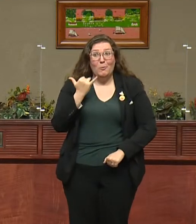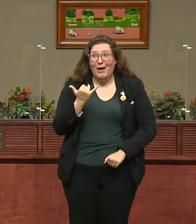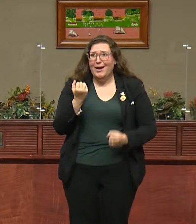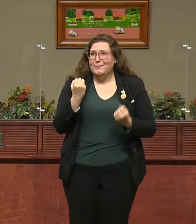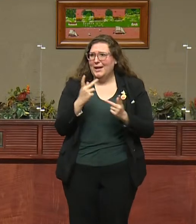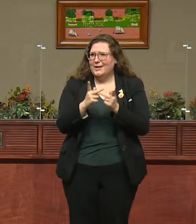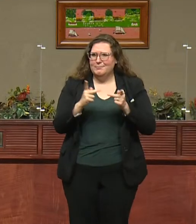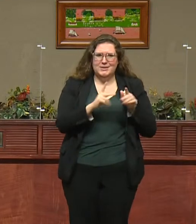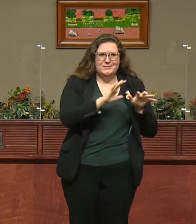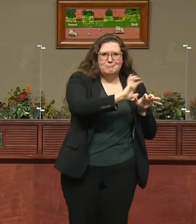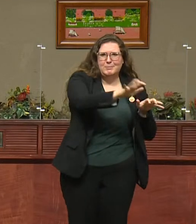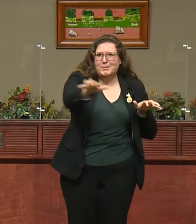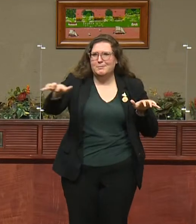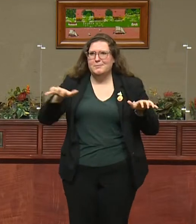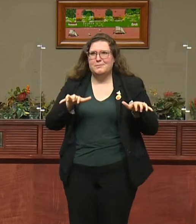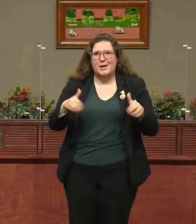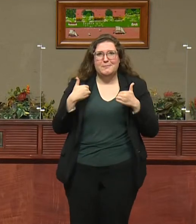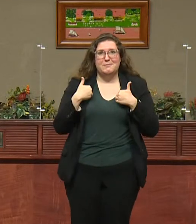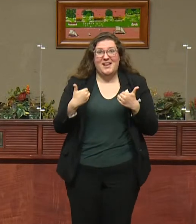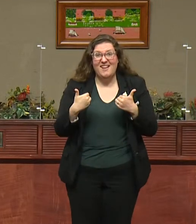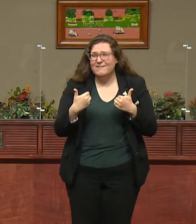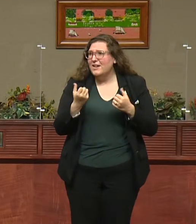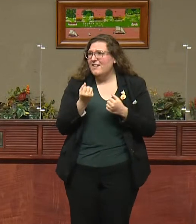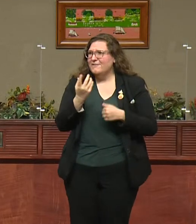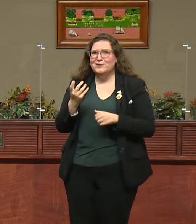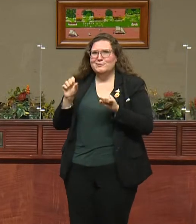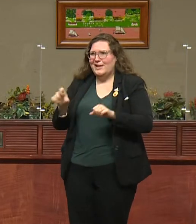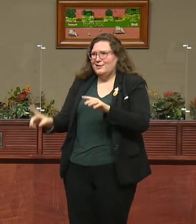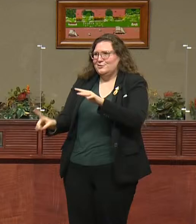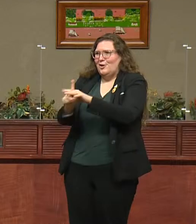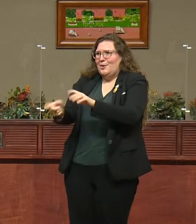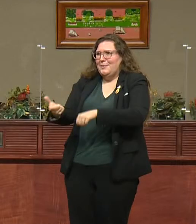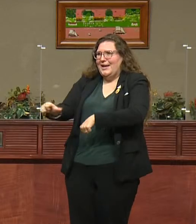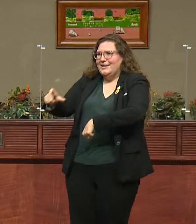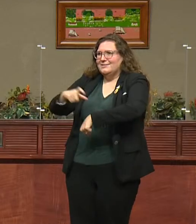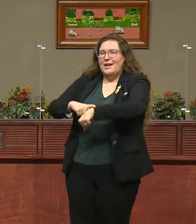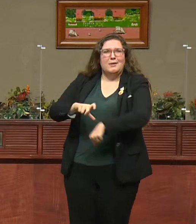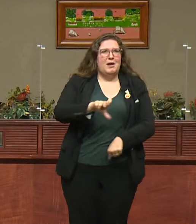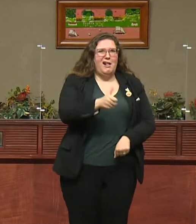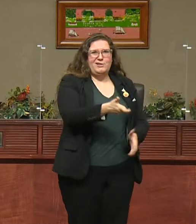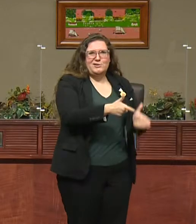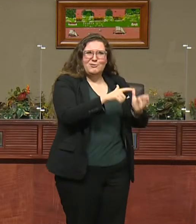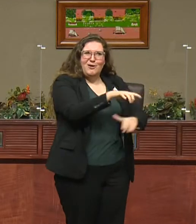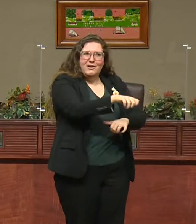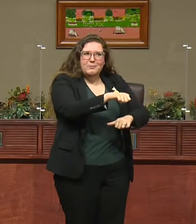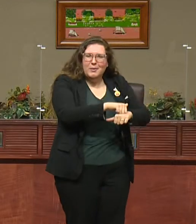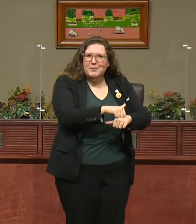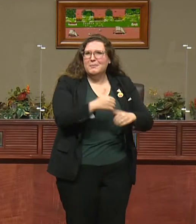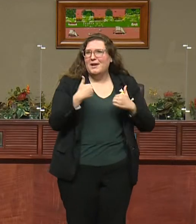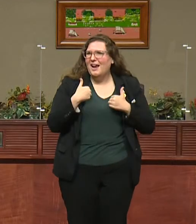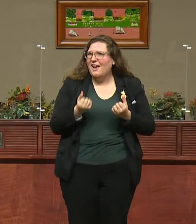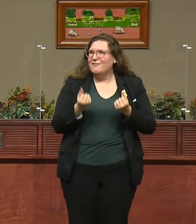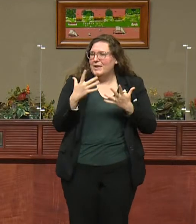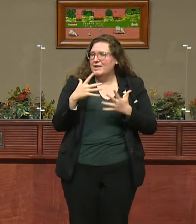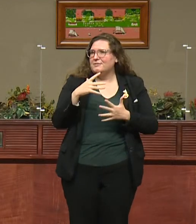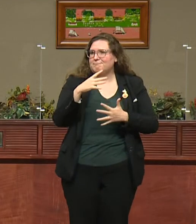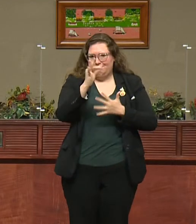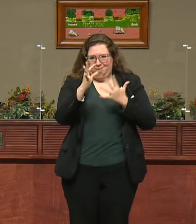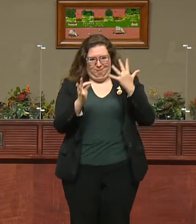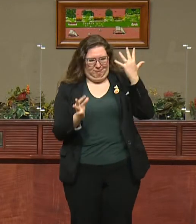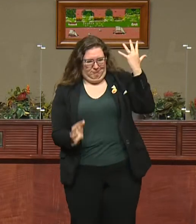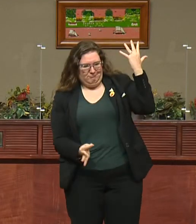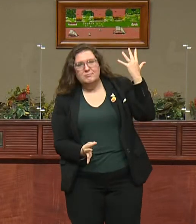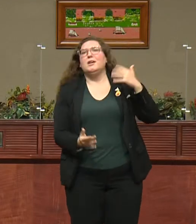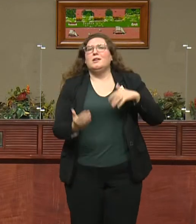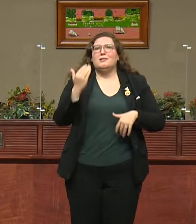has described, and some are walk-up and some are by invitation. So there's going to be a large block between that